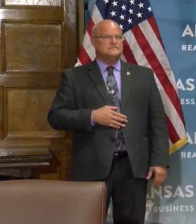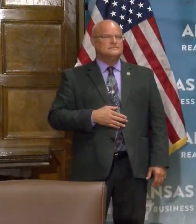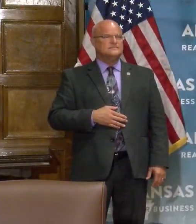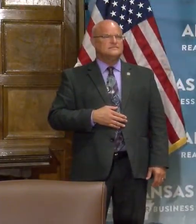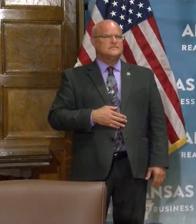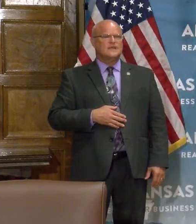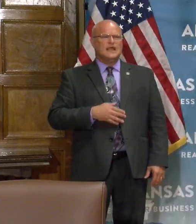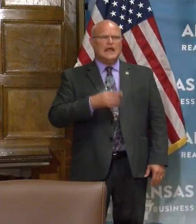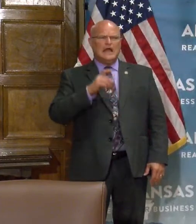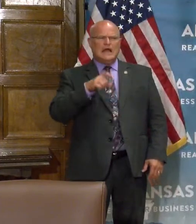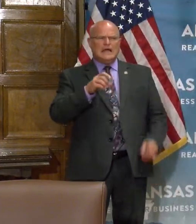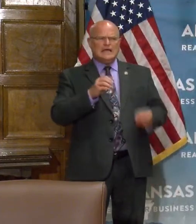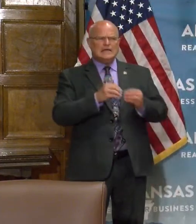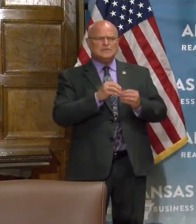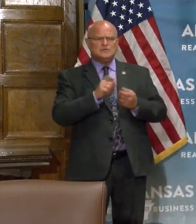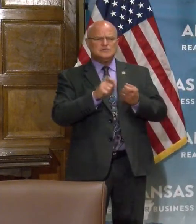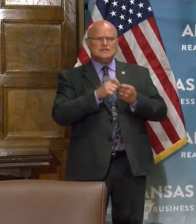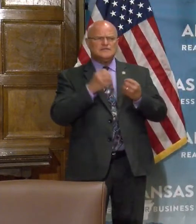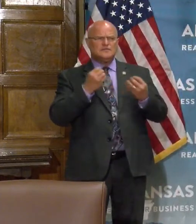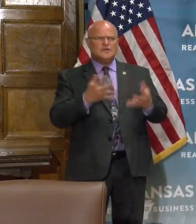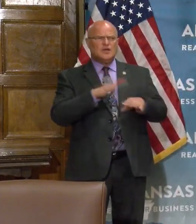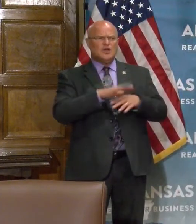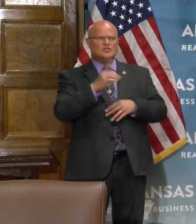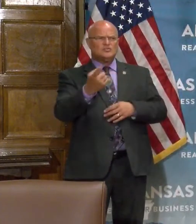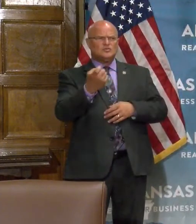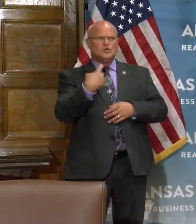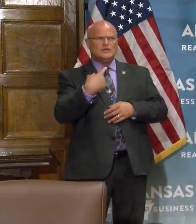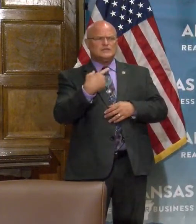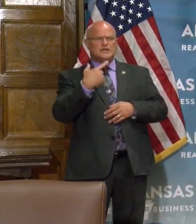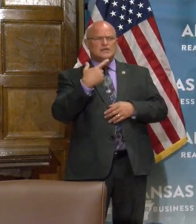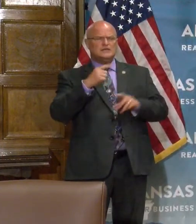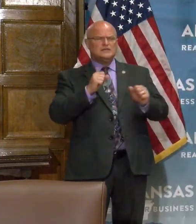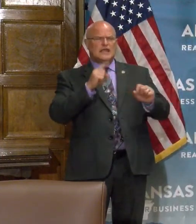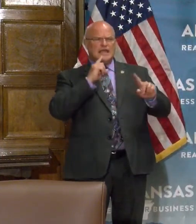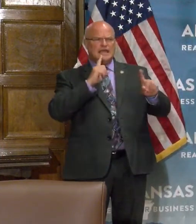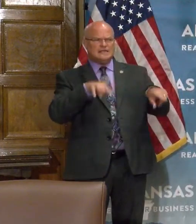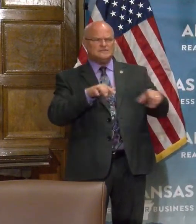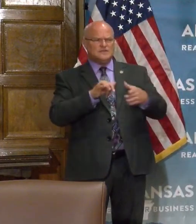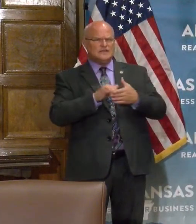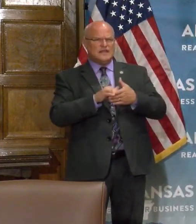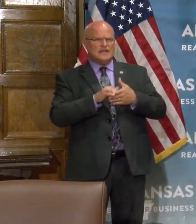I would need some more specific information on your question to be able to answer that.